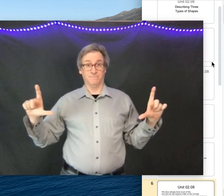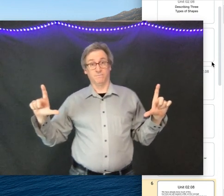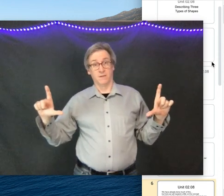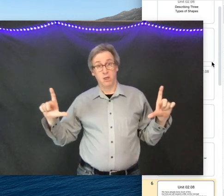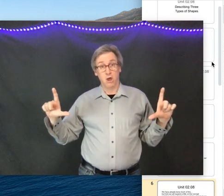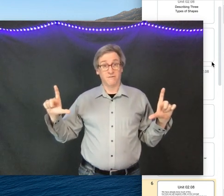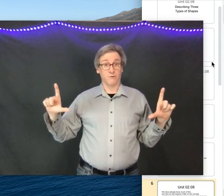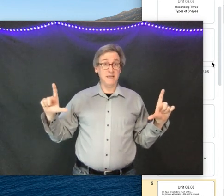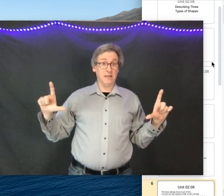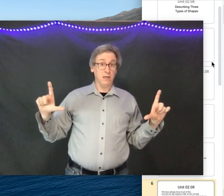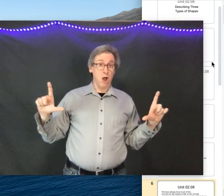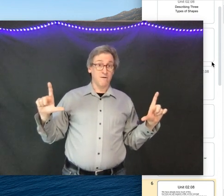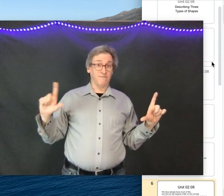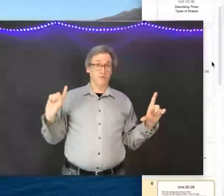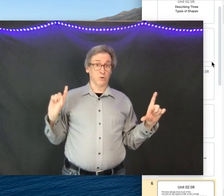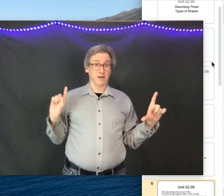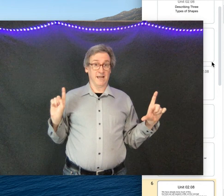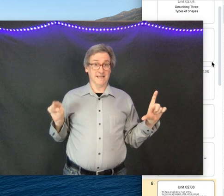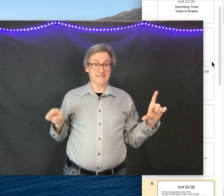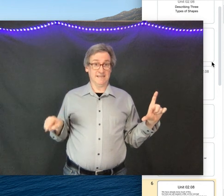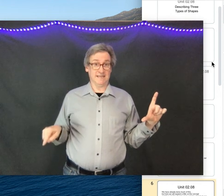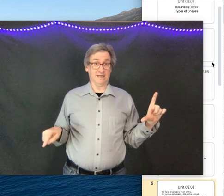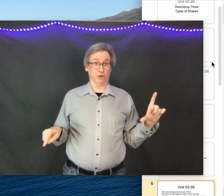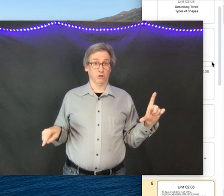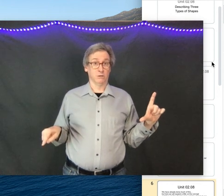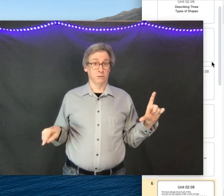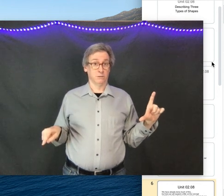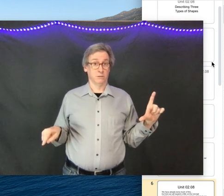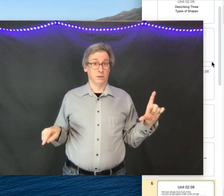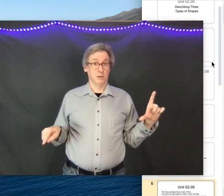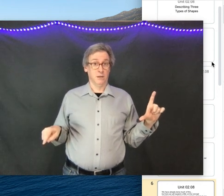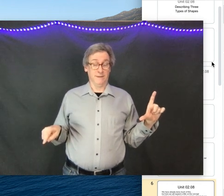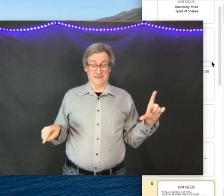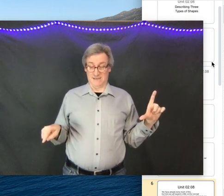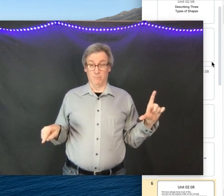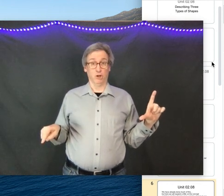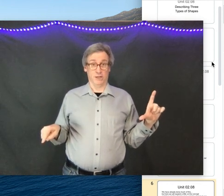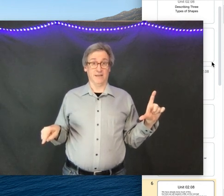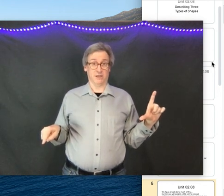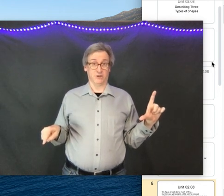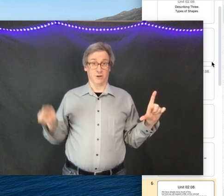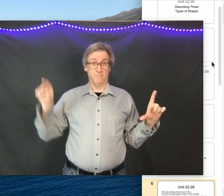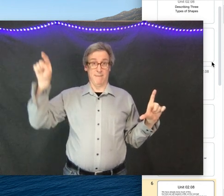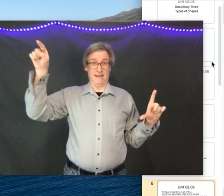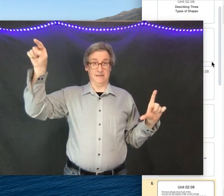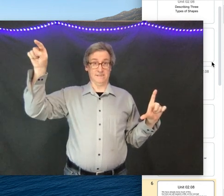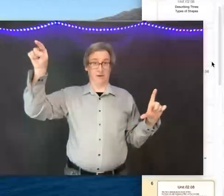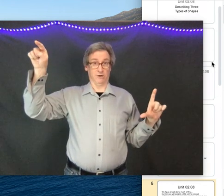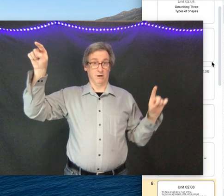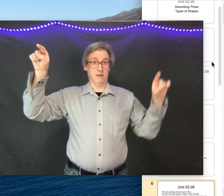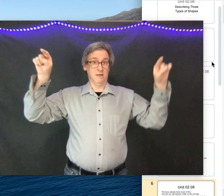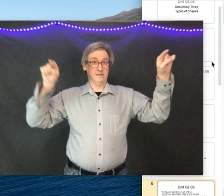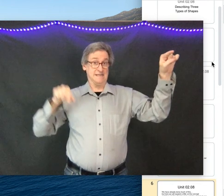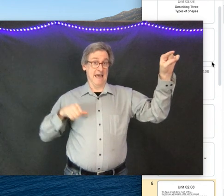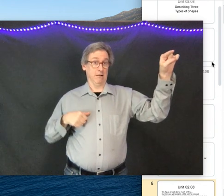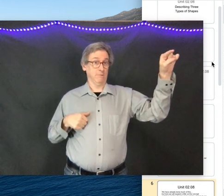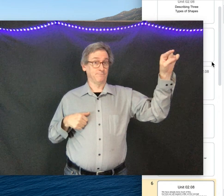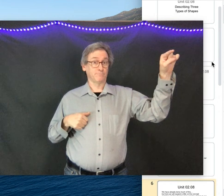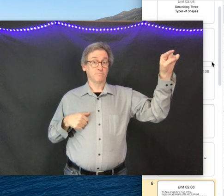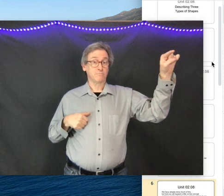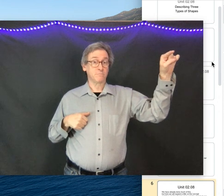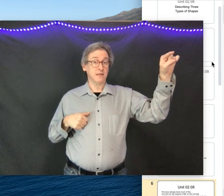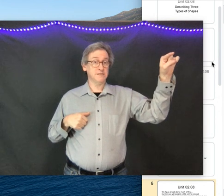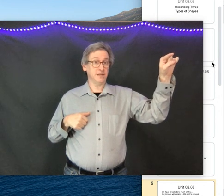of me. For me, Florida is here because I'm looking at the country. Maine is here,